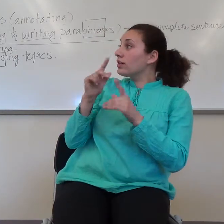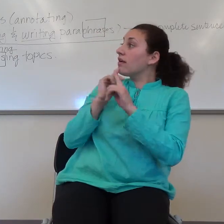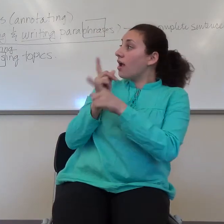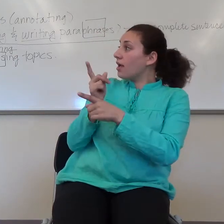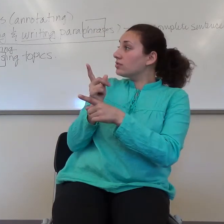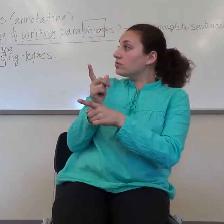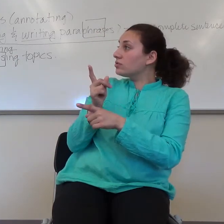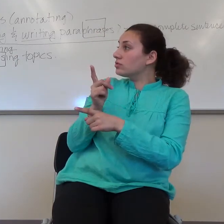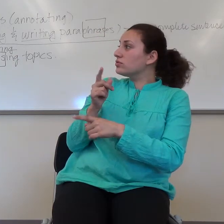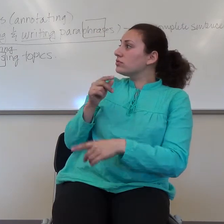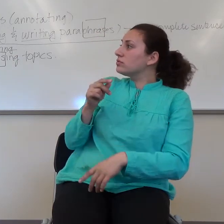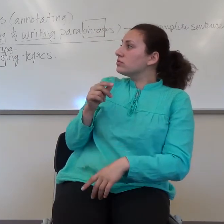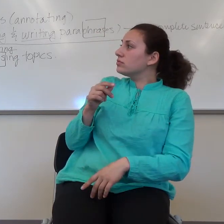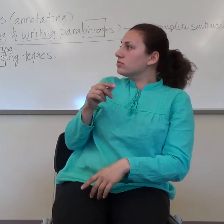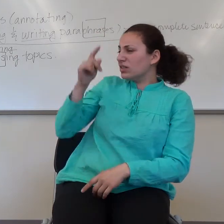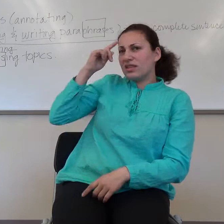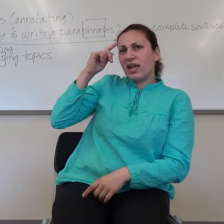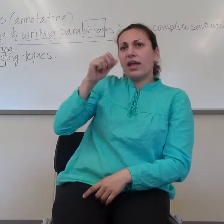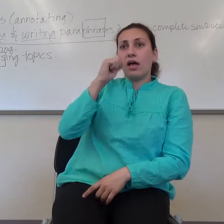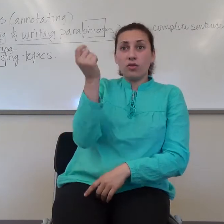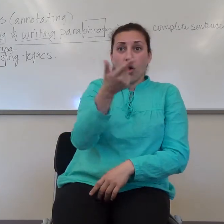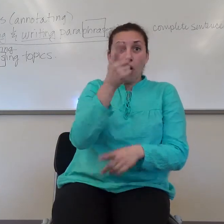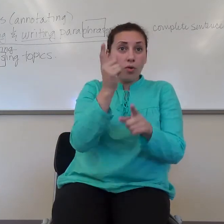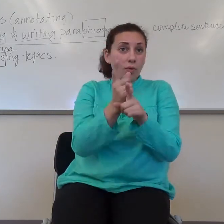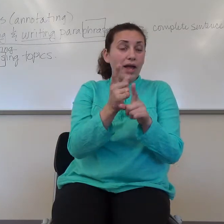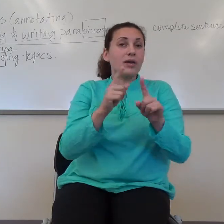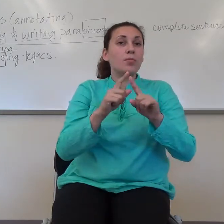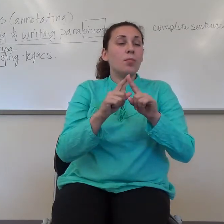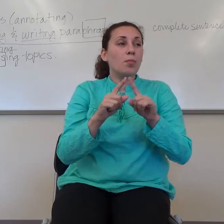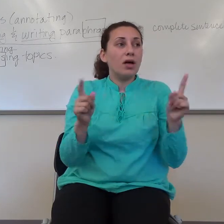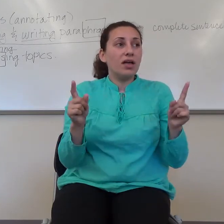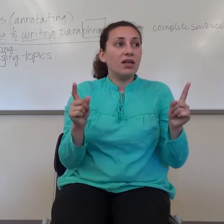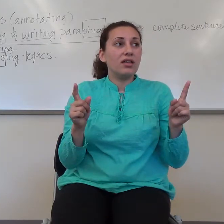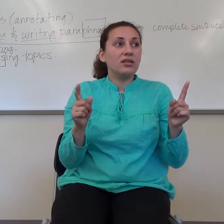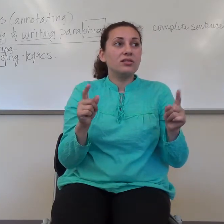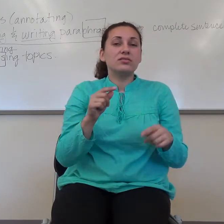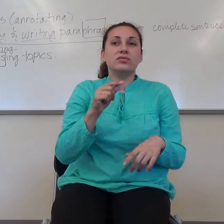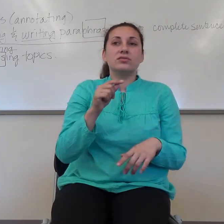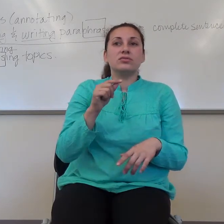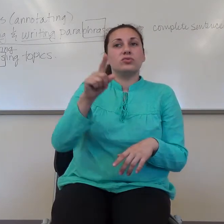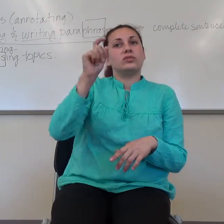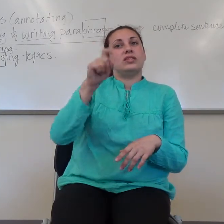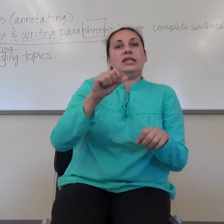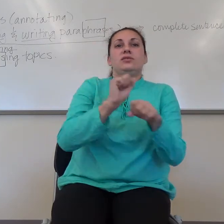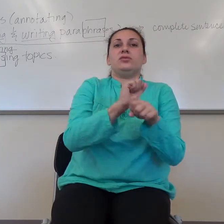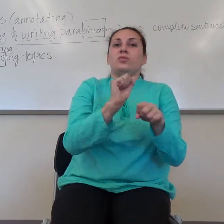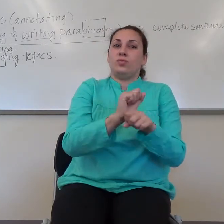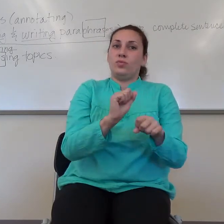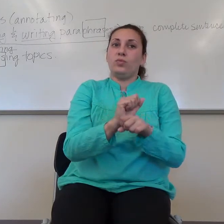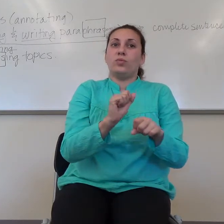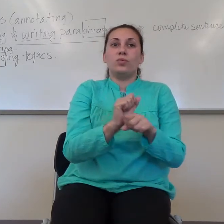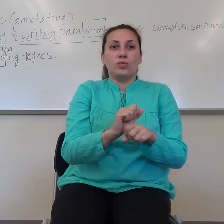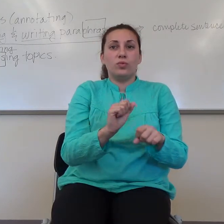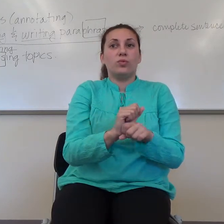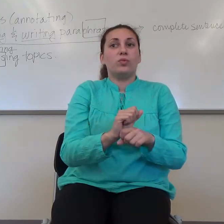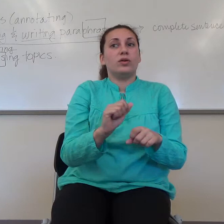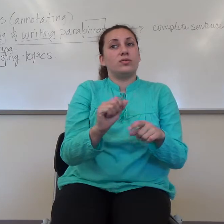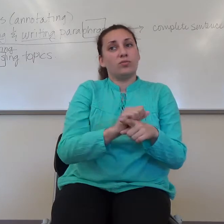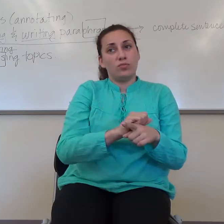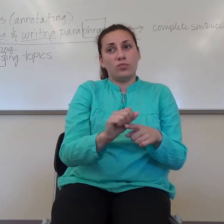right. But that's where your work up here is going to come in. Look for the thing that's repeated most often,